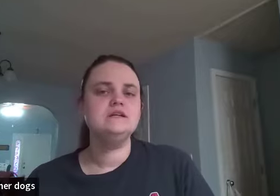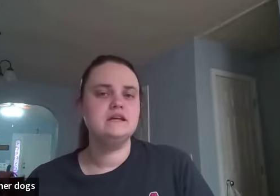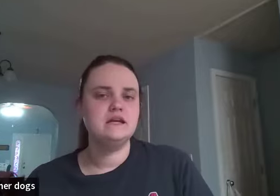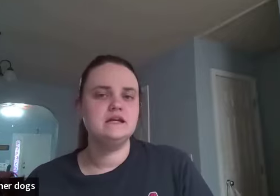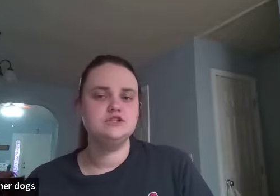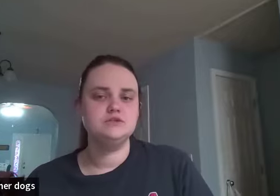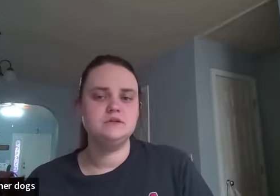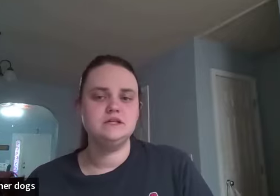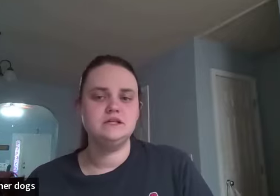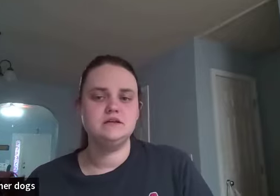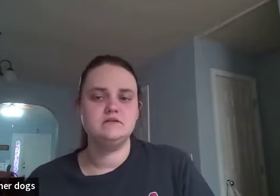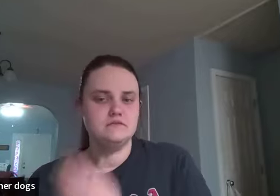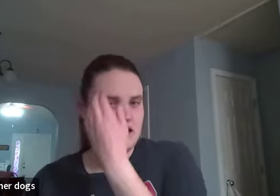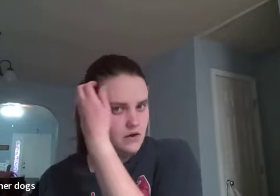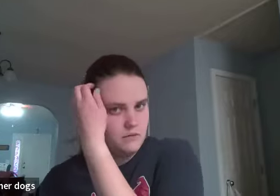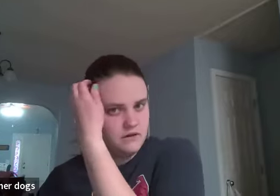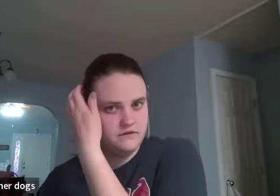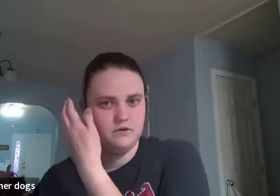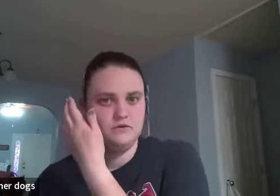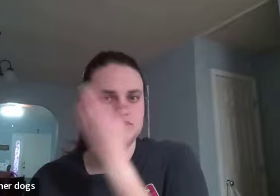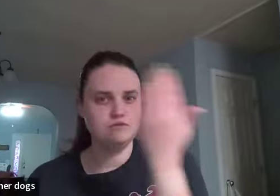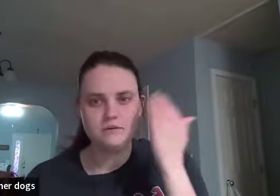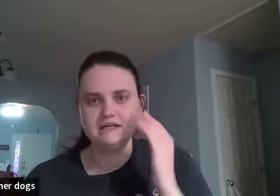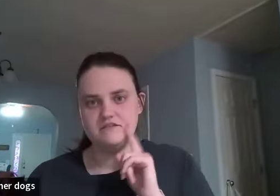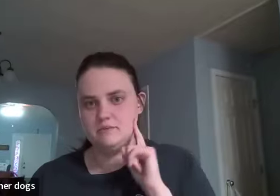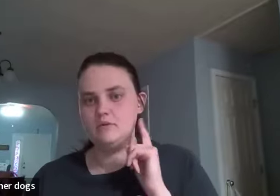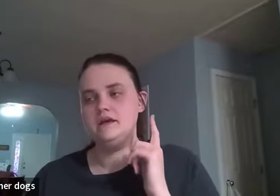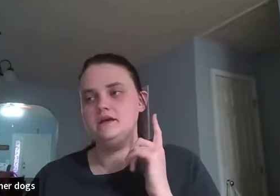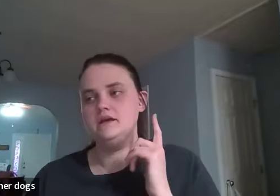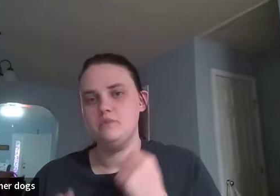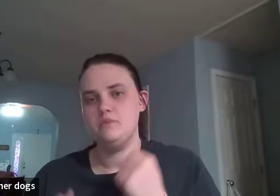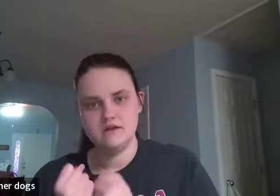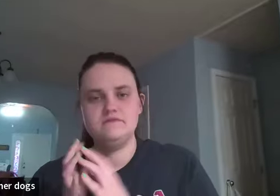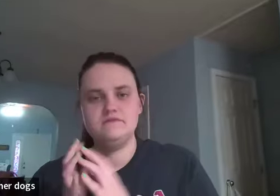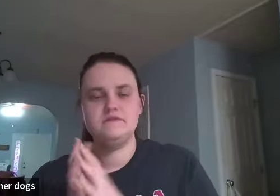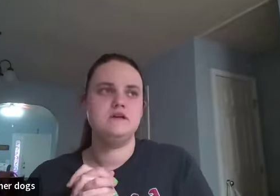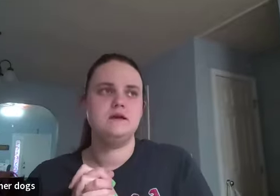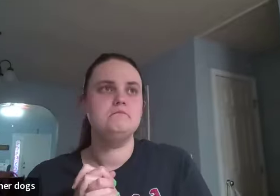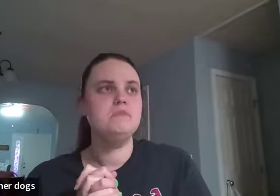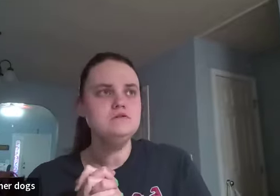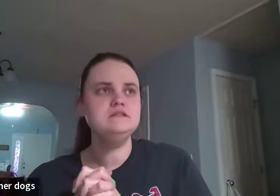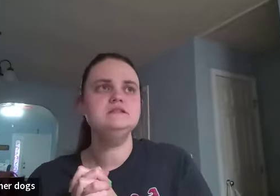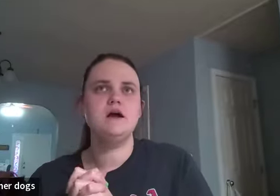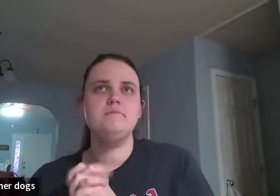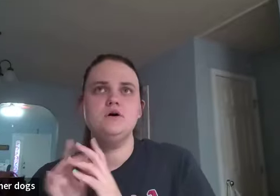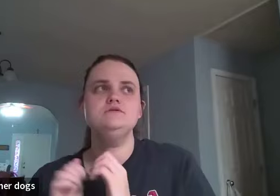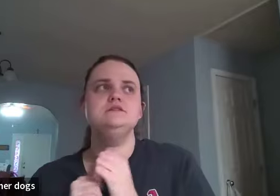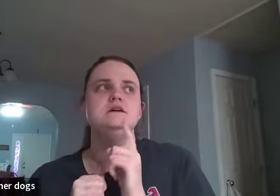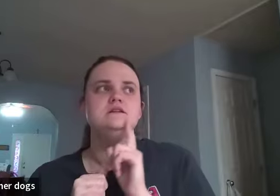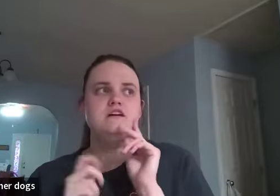really getting to be that if you do know any deaf people being supportive, that sort of thing. Most of the time, most